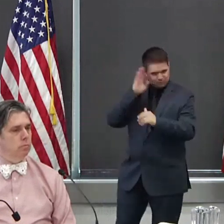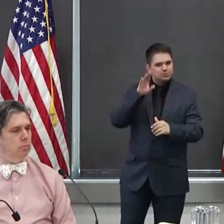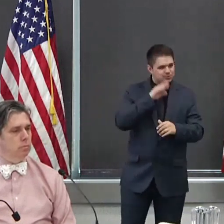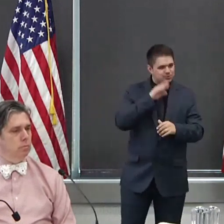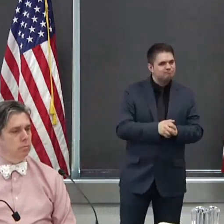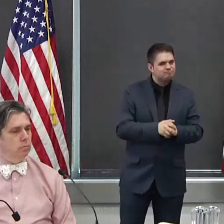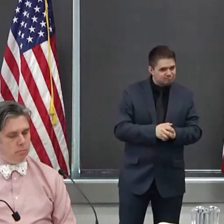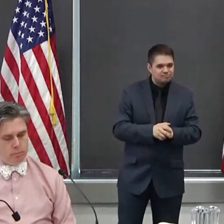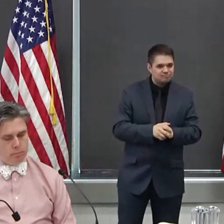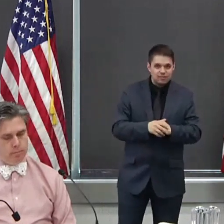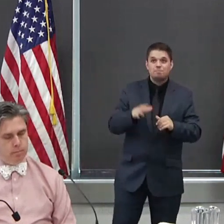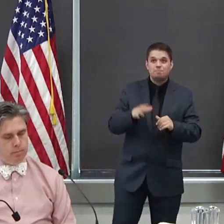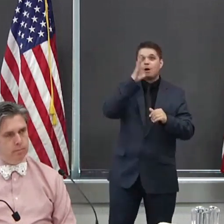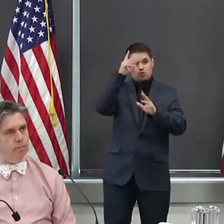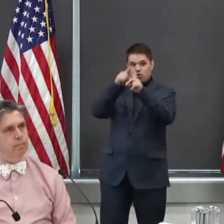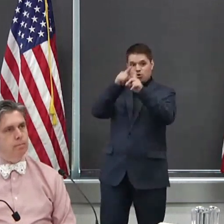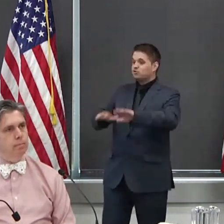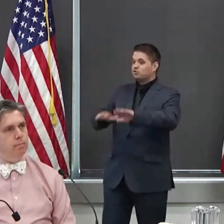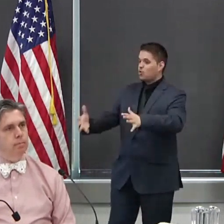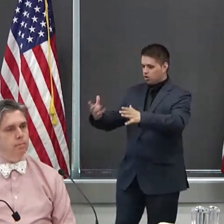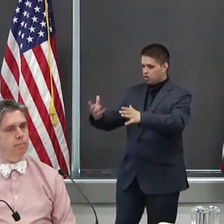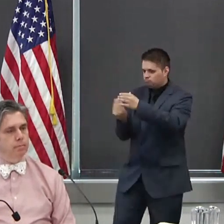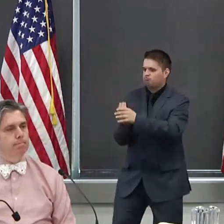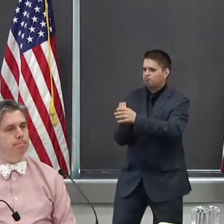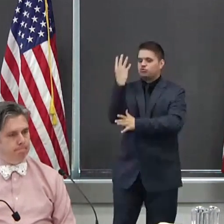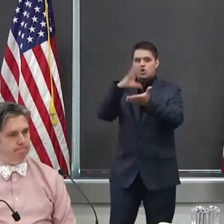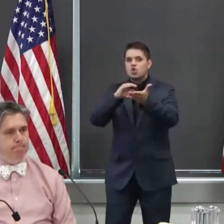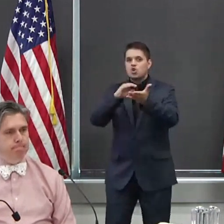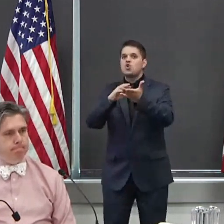educational opportunities as soon as possible.